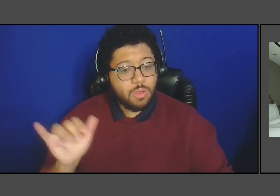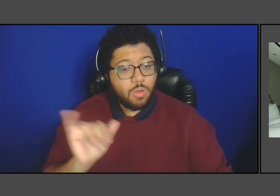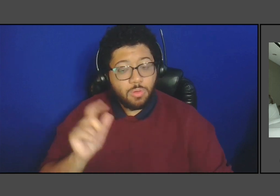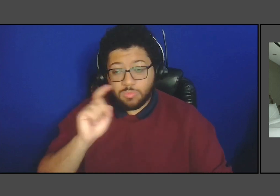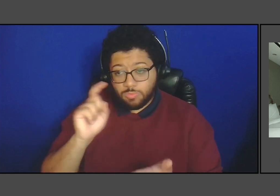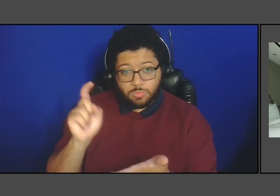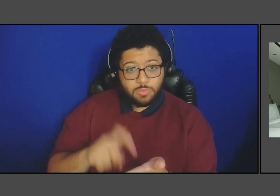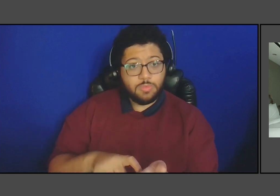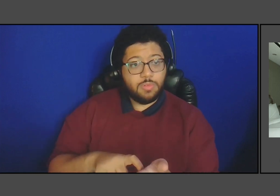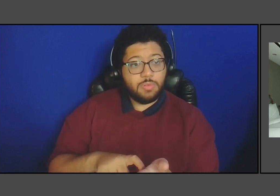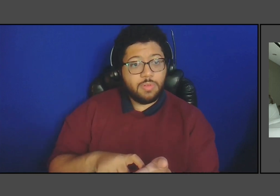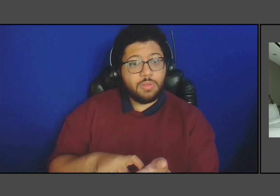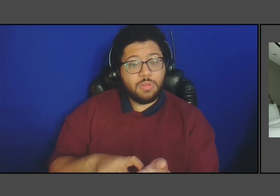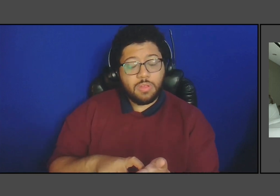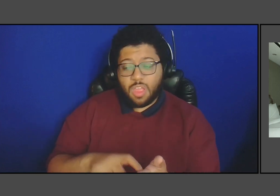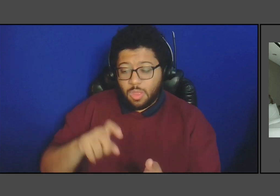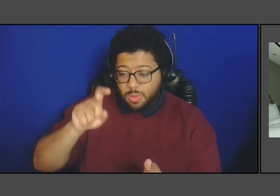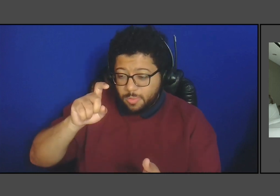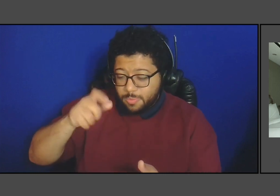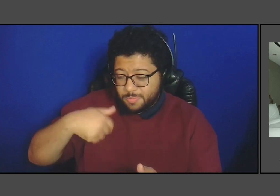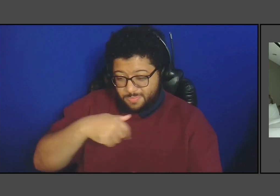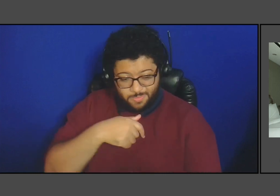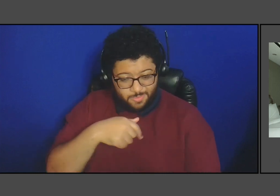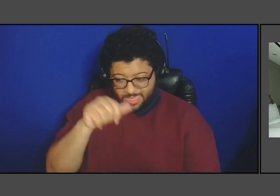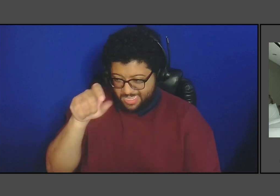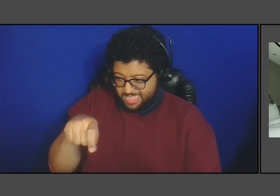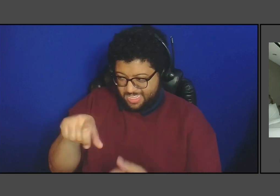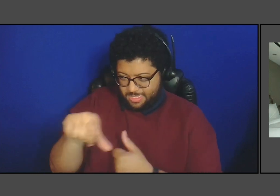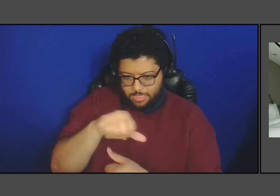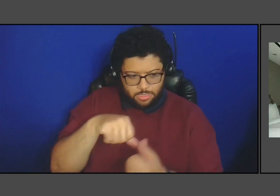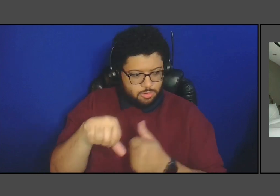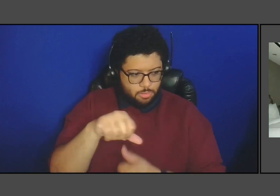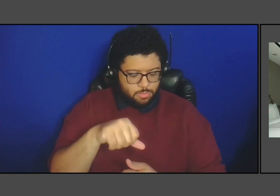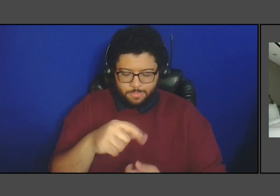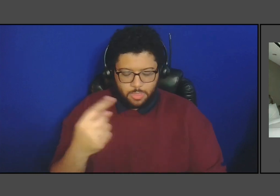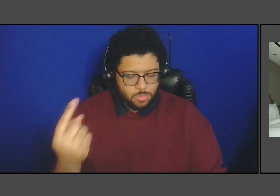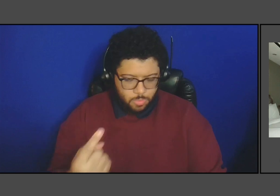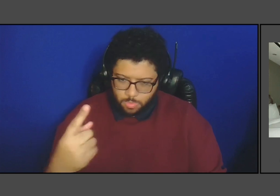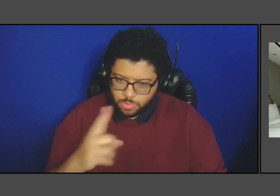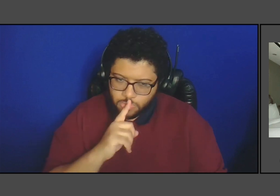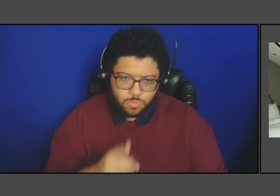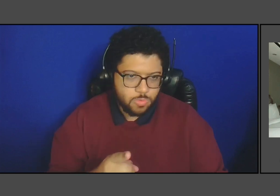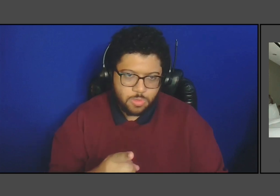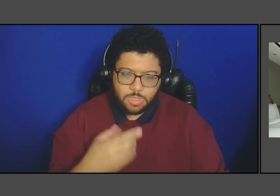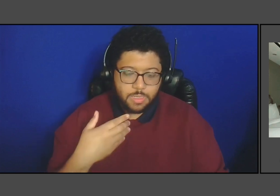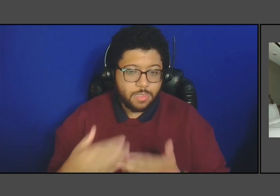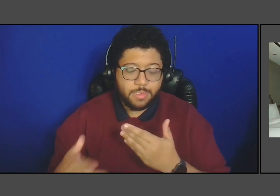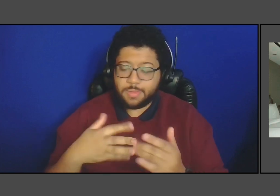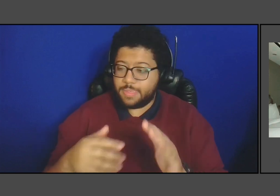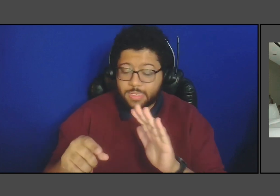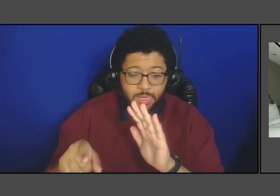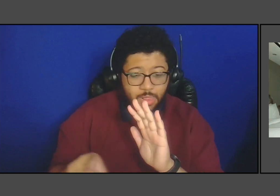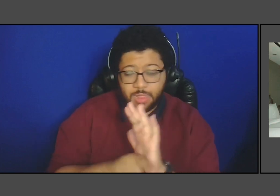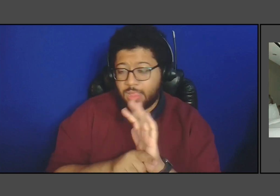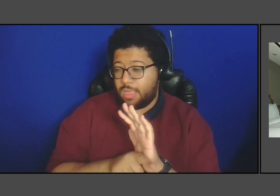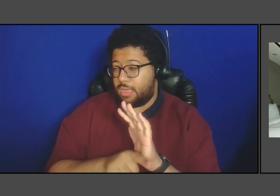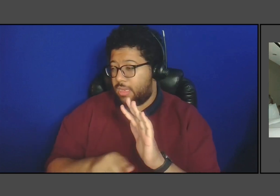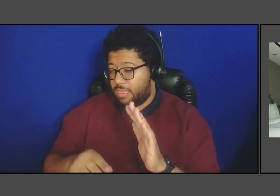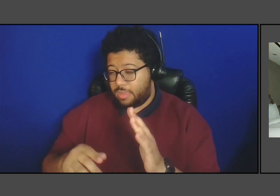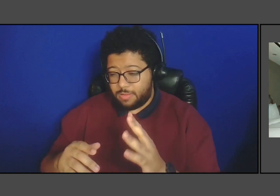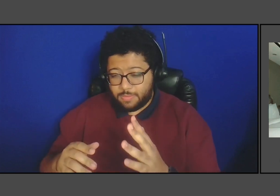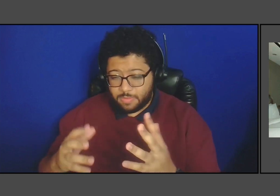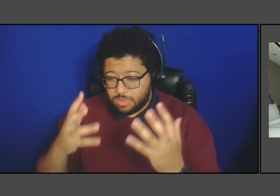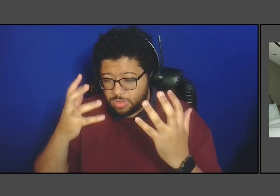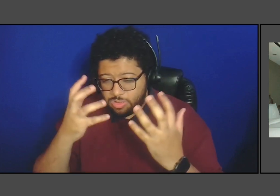one another. That's always been true. It doesn't matter how negative, how dark the rhetoric gets. There's a